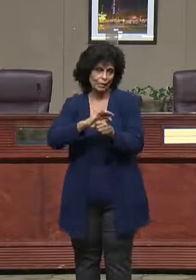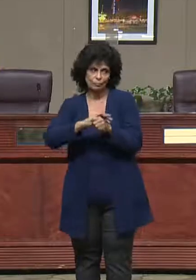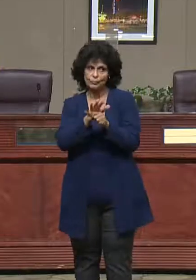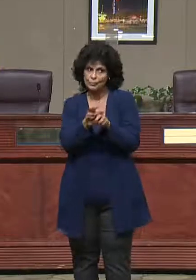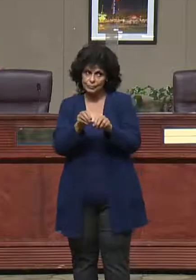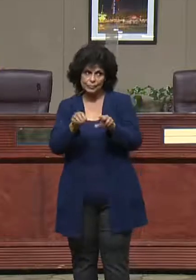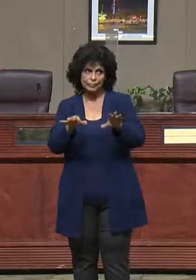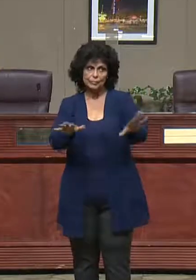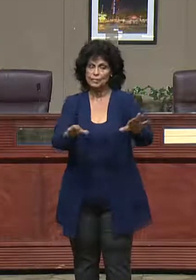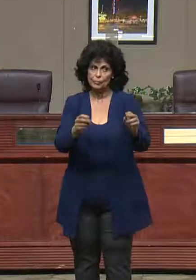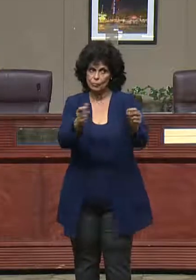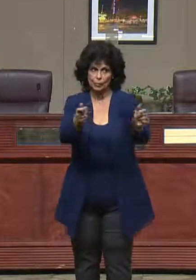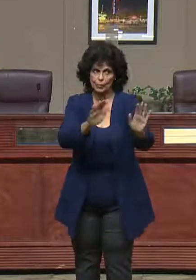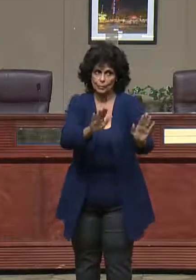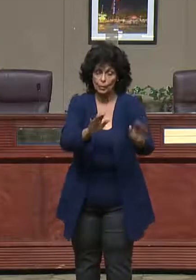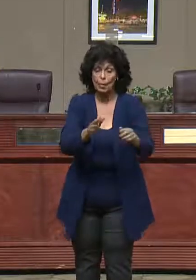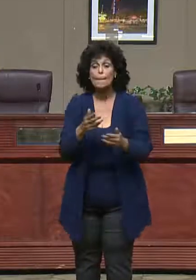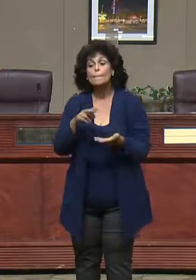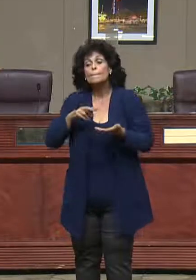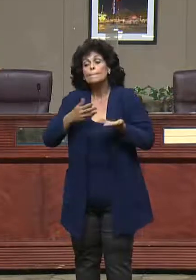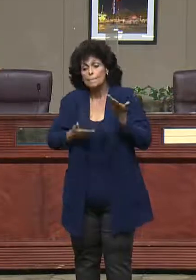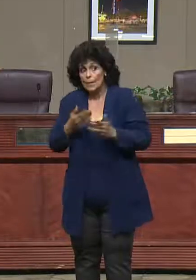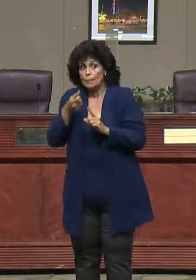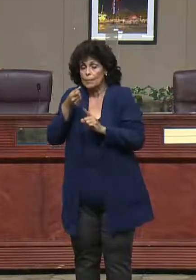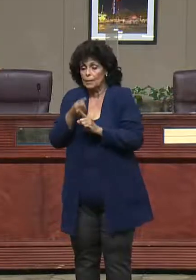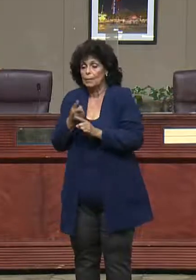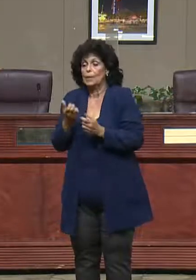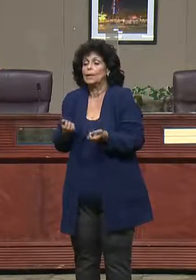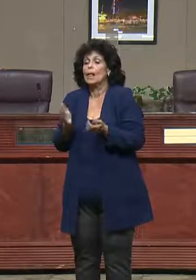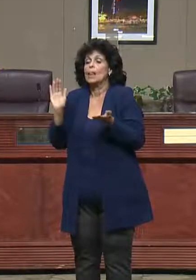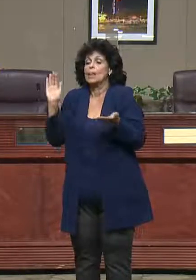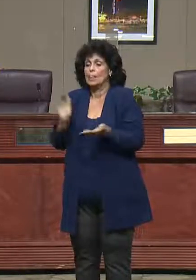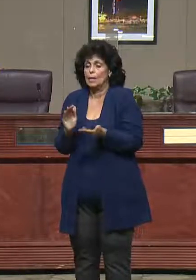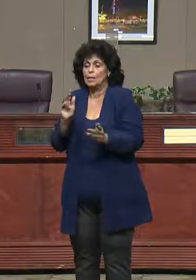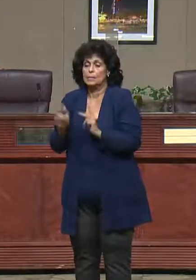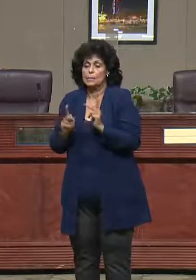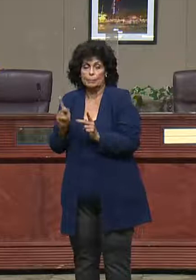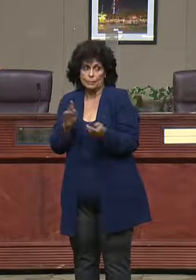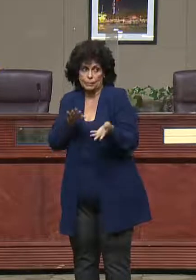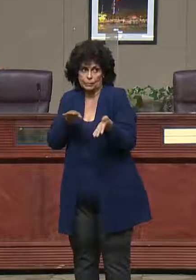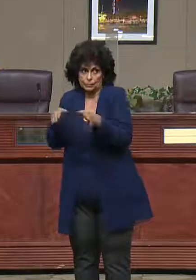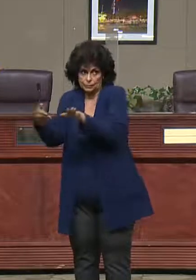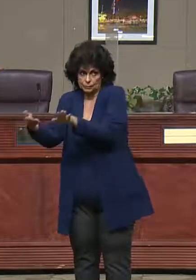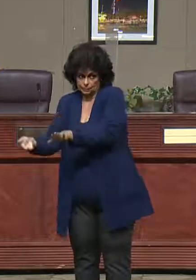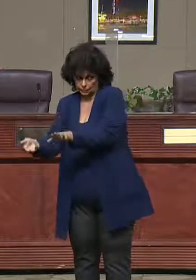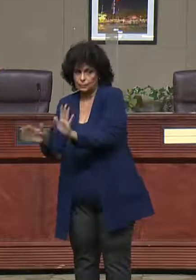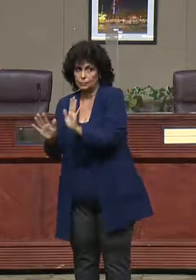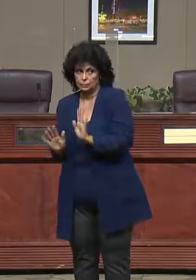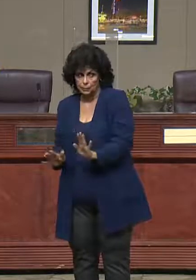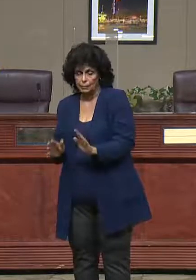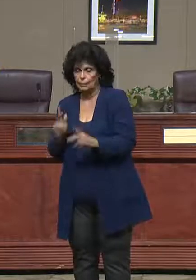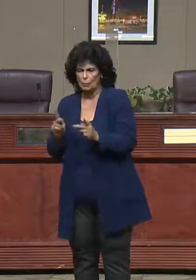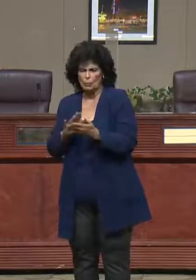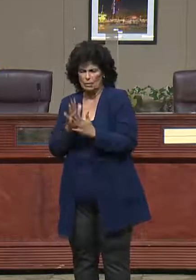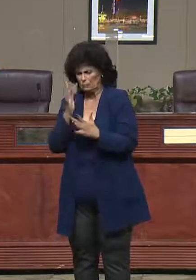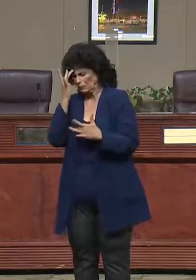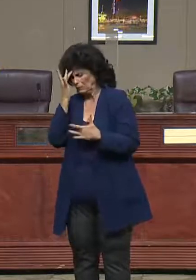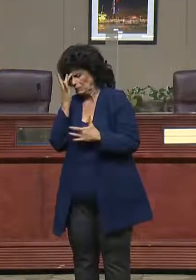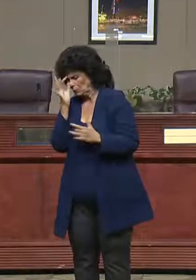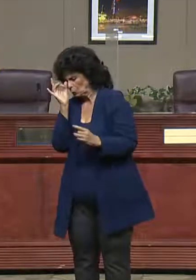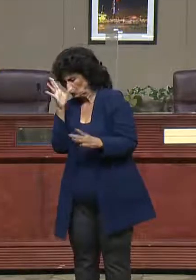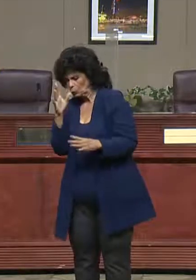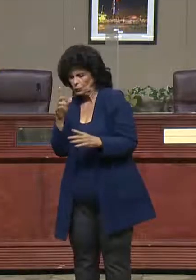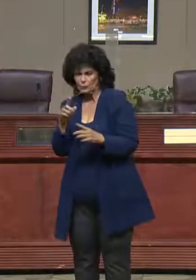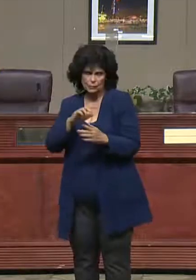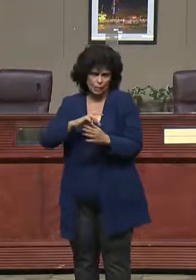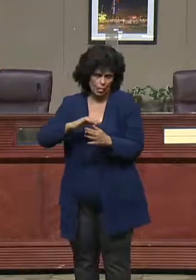death rates. And that's the intended objective, to decrease the number of people who are getting gravely ill and dying from